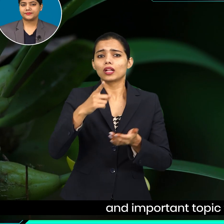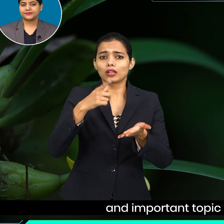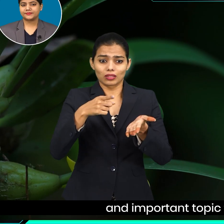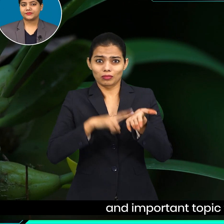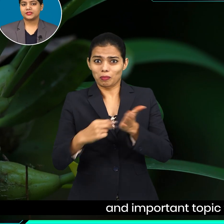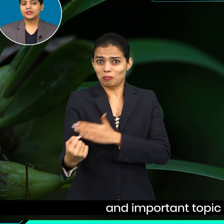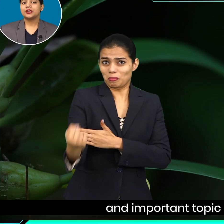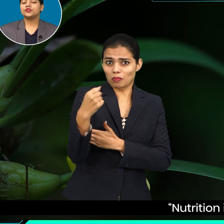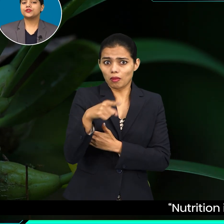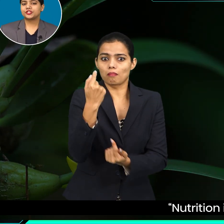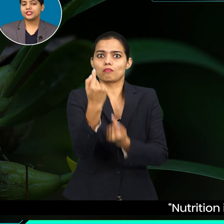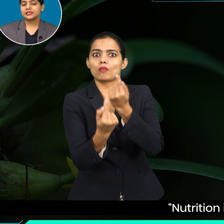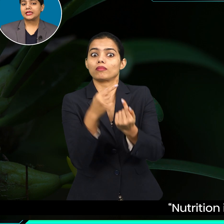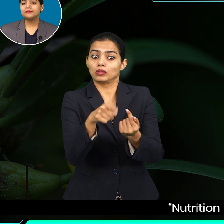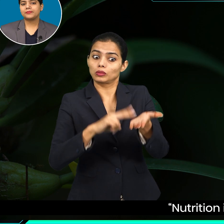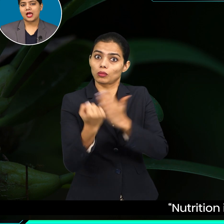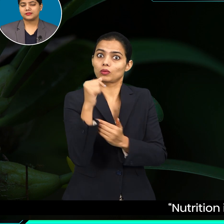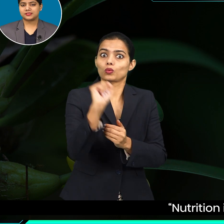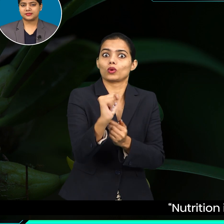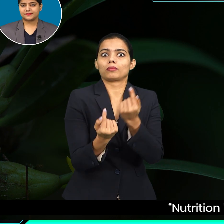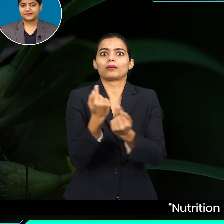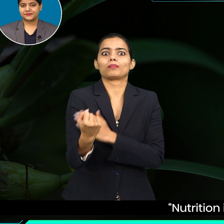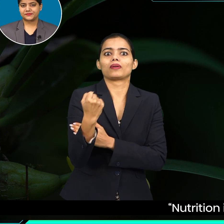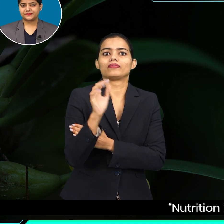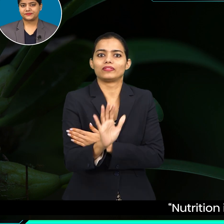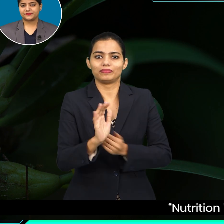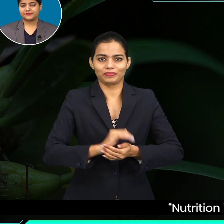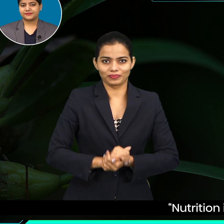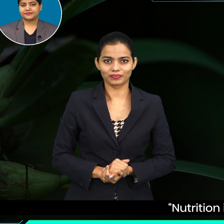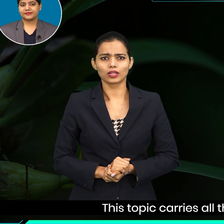biology. Nutrition in plants.